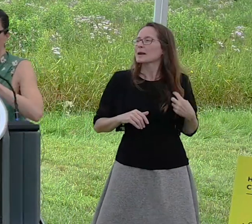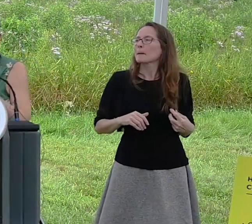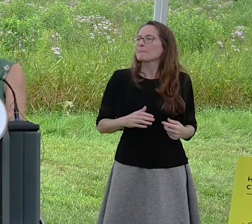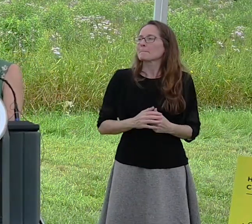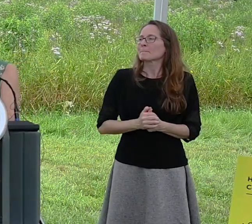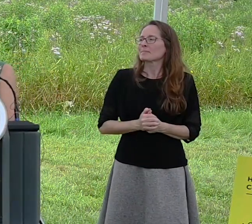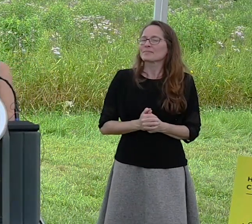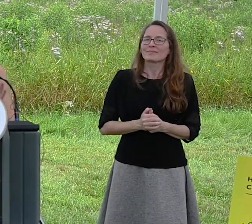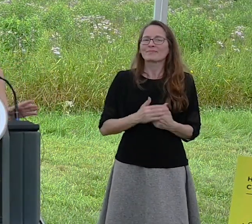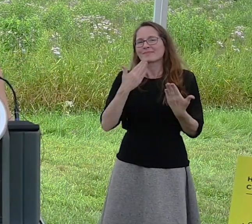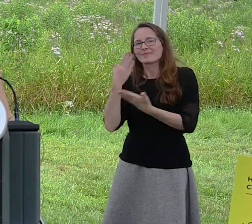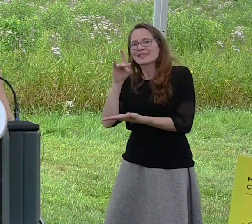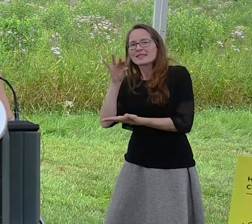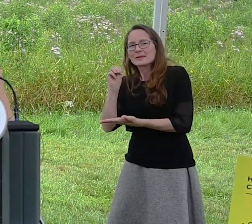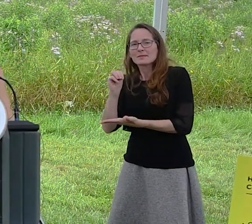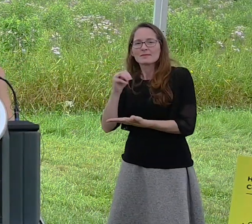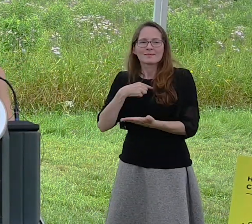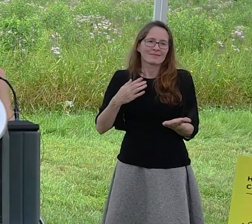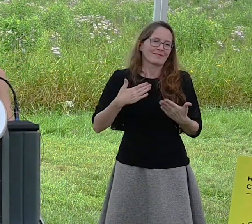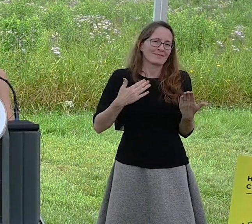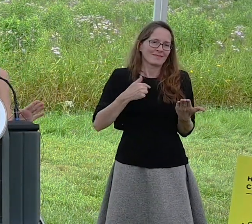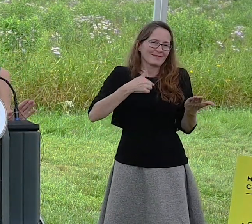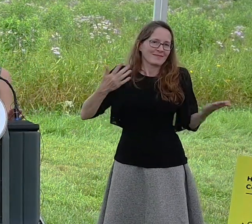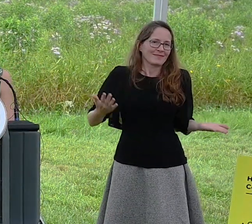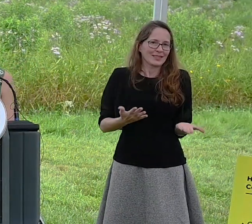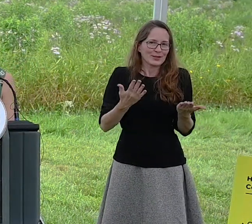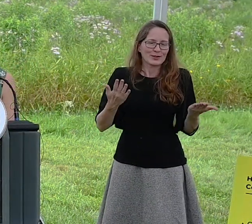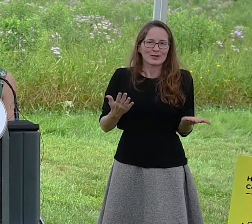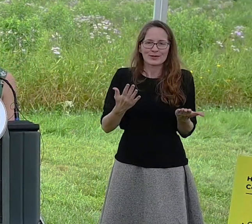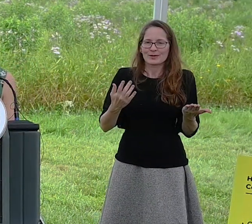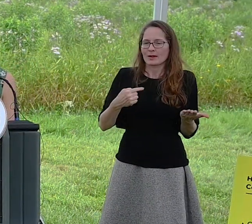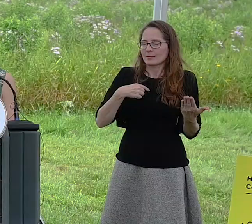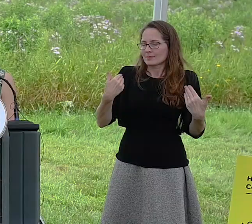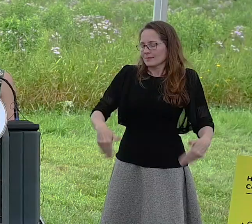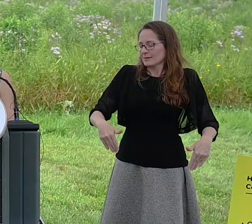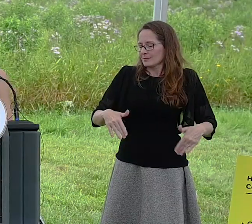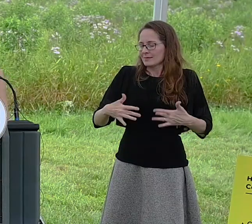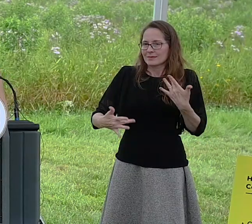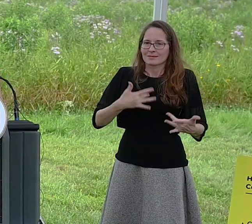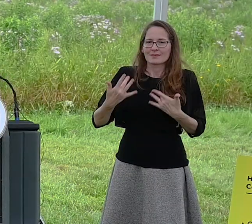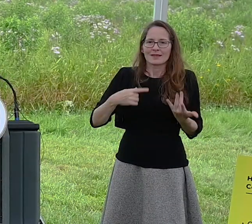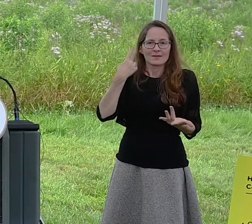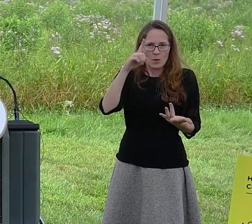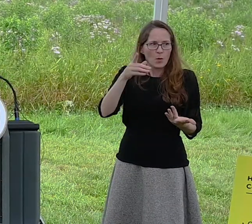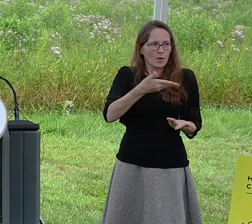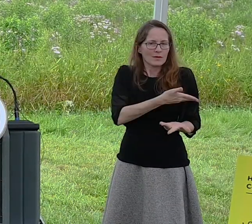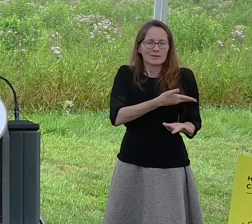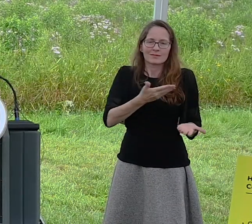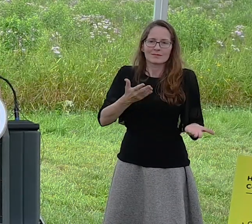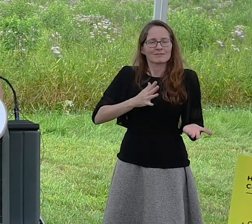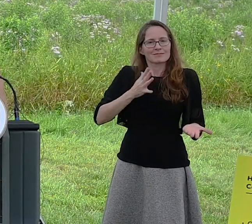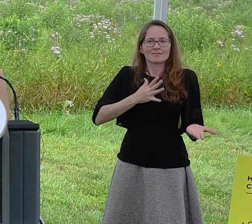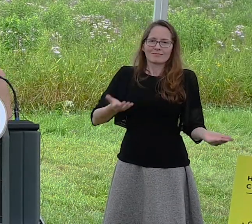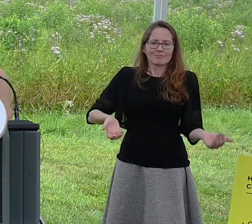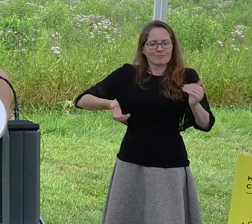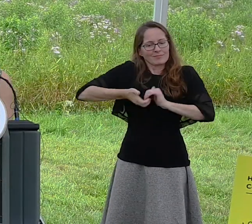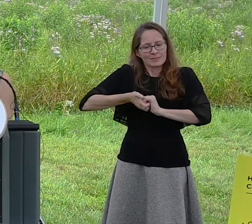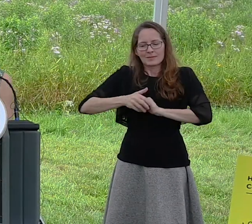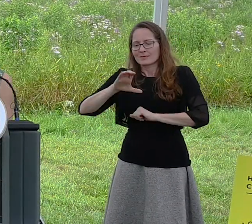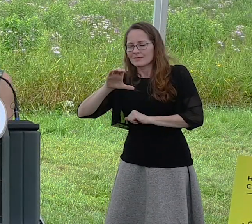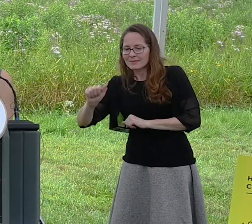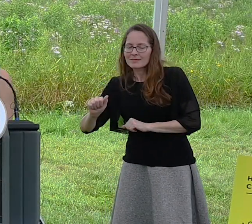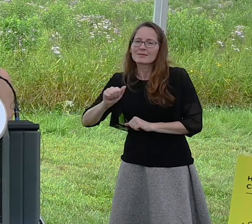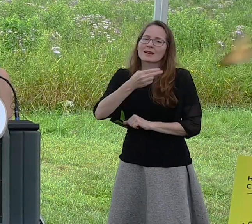Thank you, Tim. It's an absolute pleasure to be here. I'm really excited for this collaboration between Columbia Association and